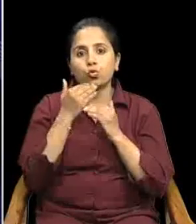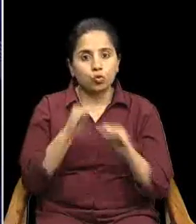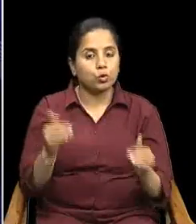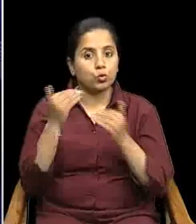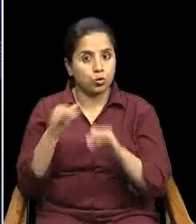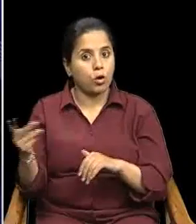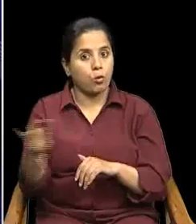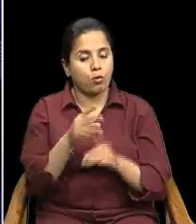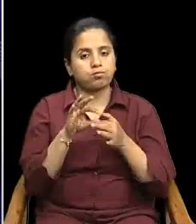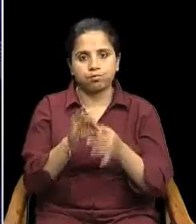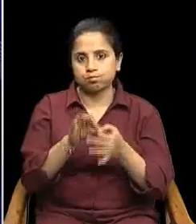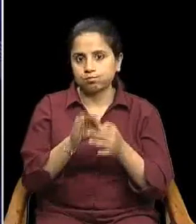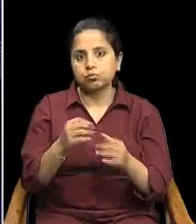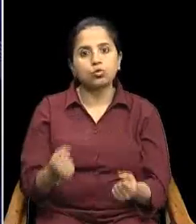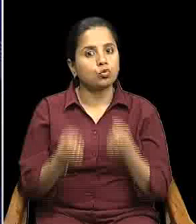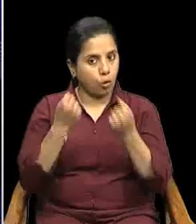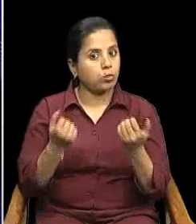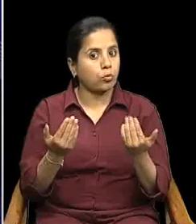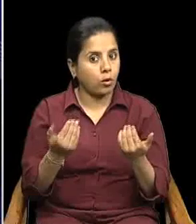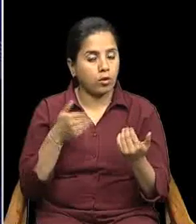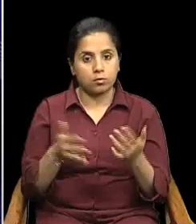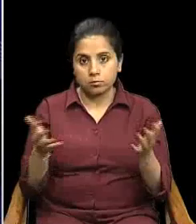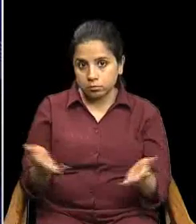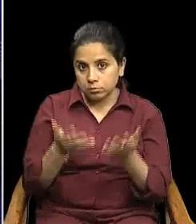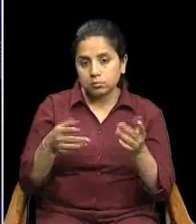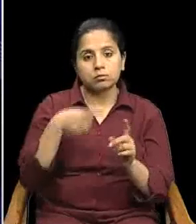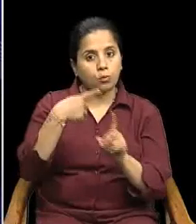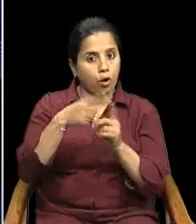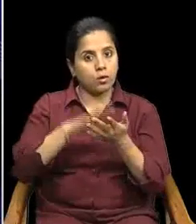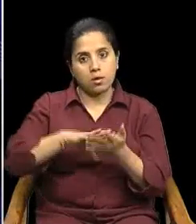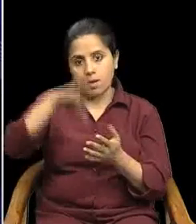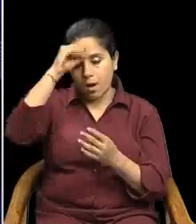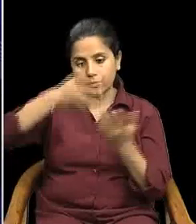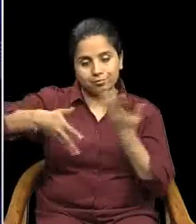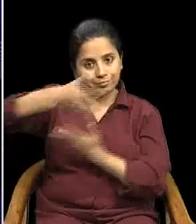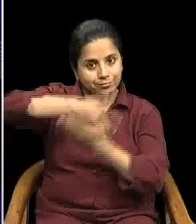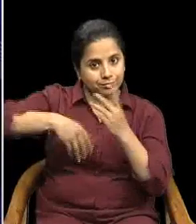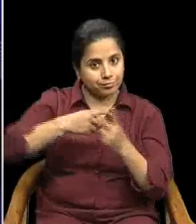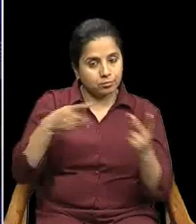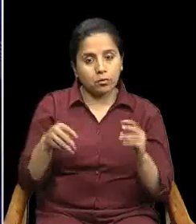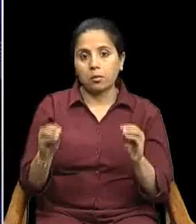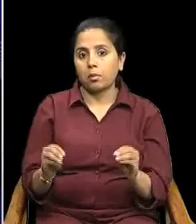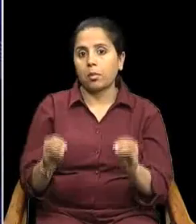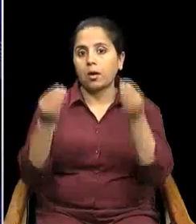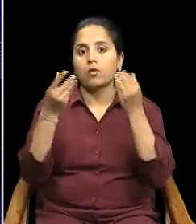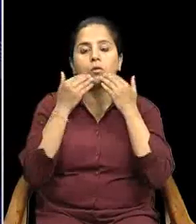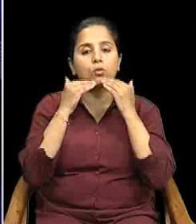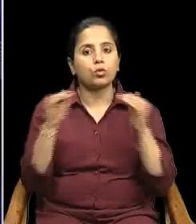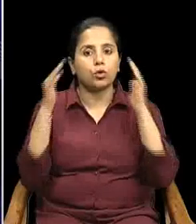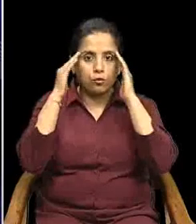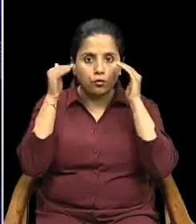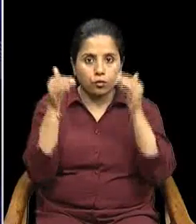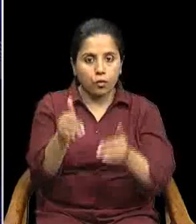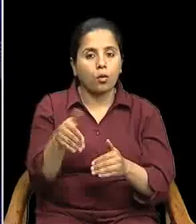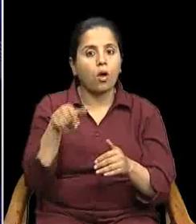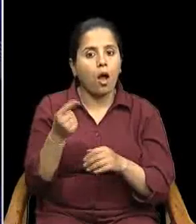student-student relationships, fostering a positive learning environment and improve the student focus